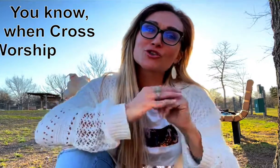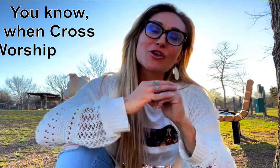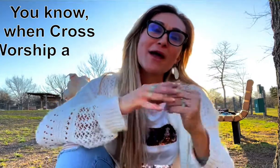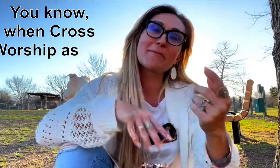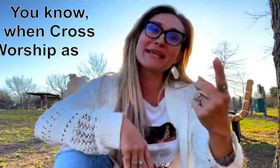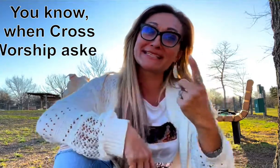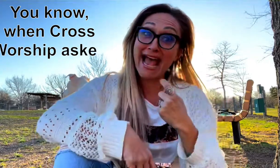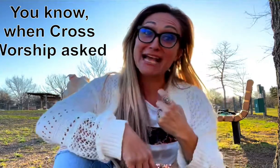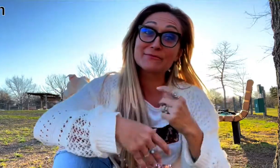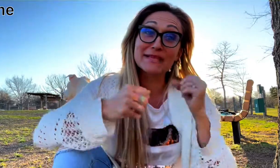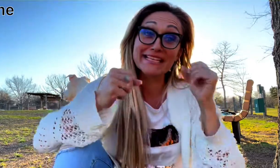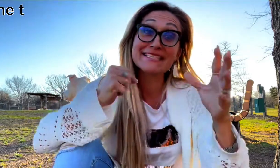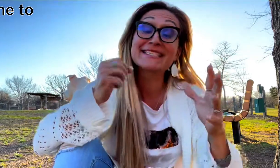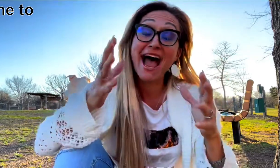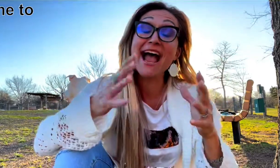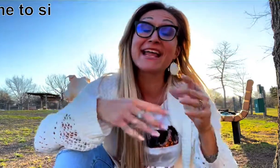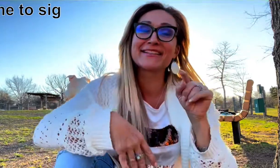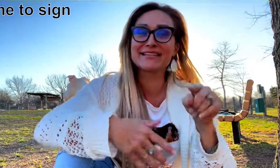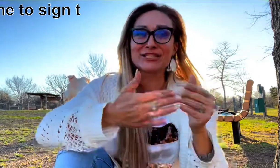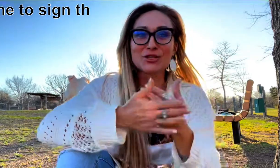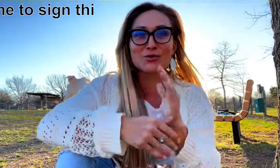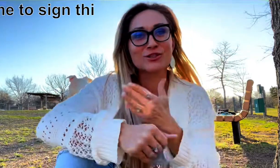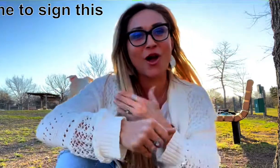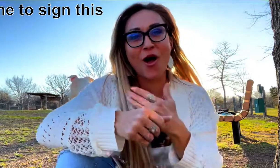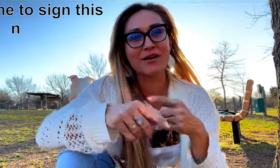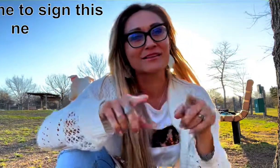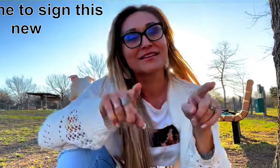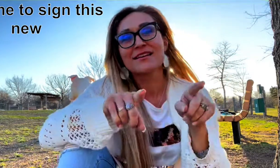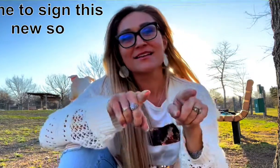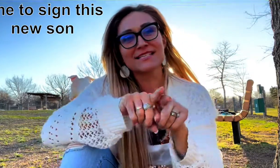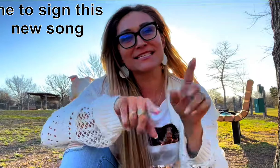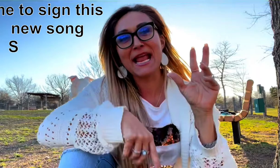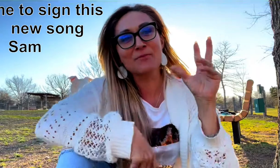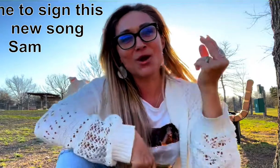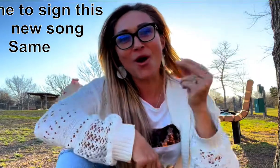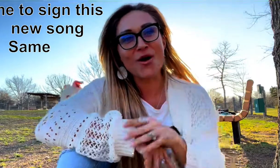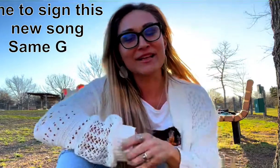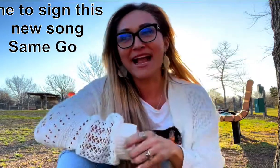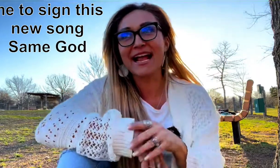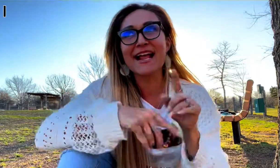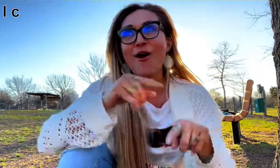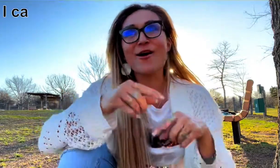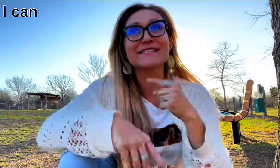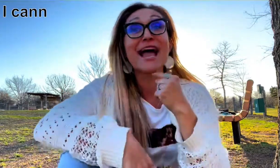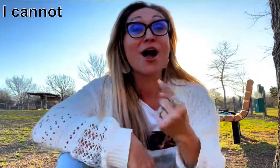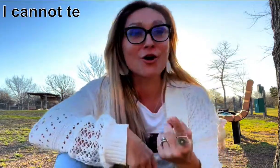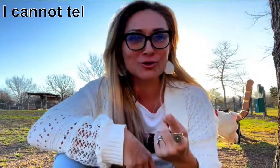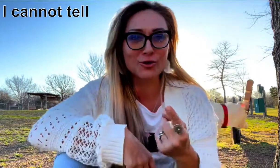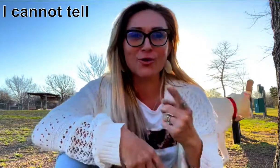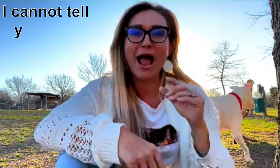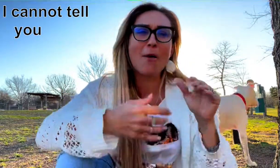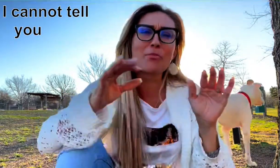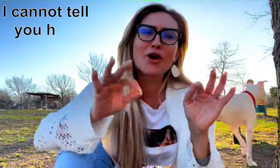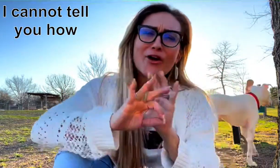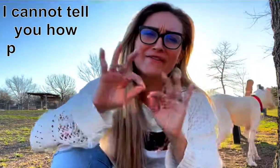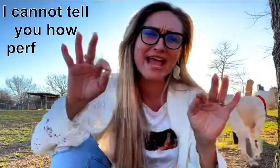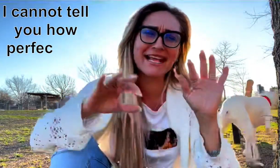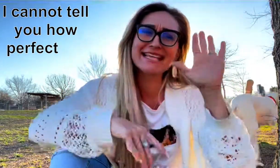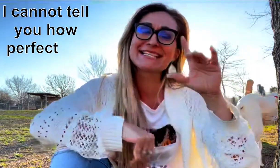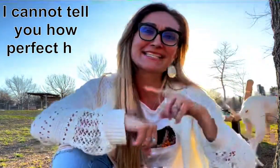Worship has asked me to sing this new song, Same God, and I cannot tell you how perfect his